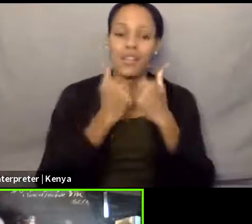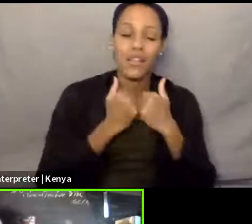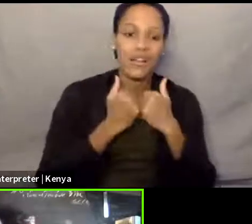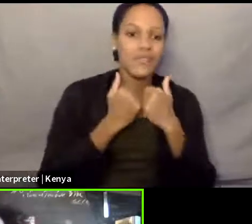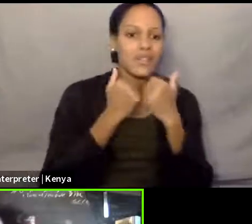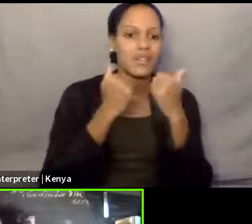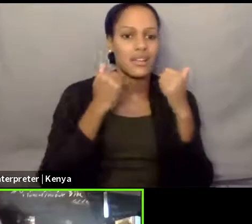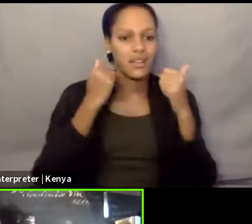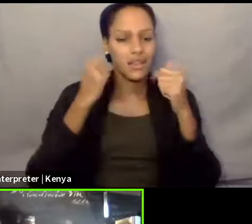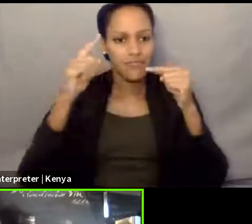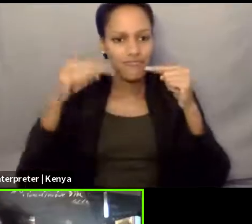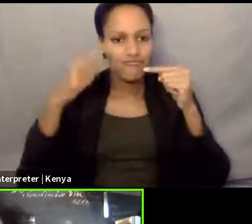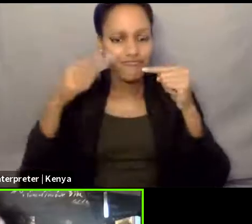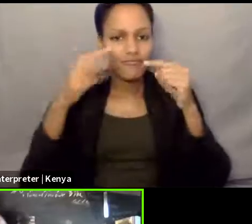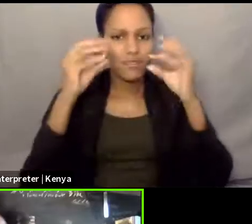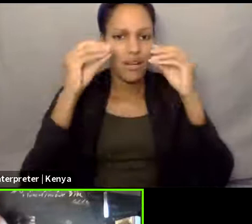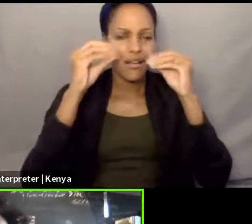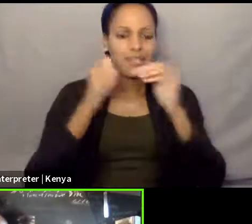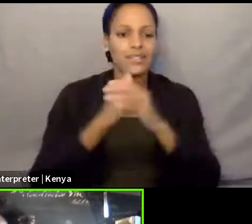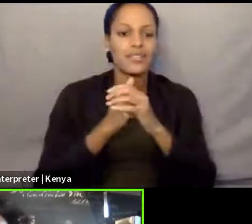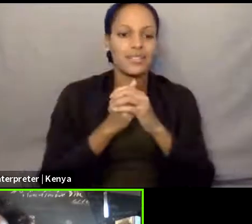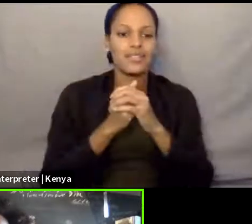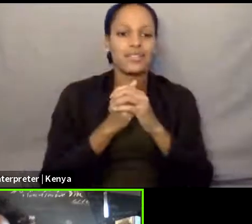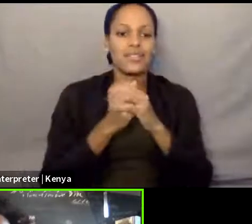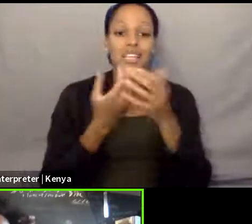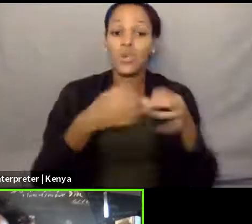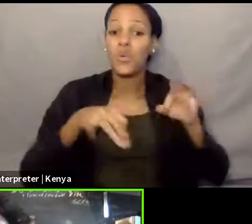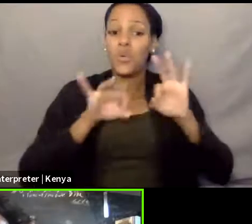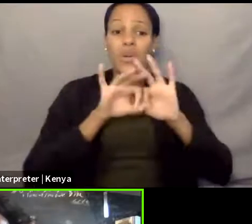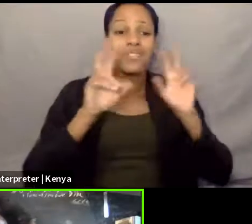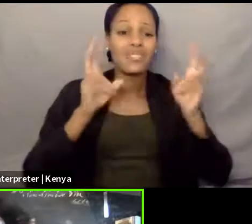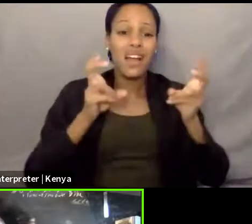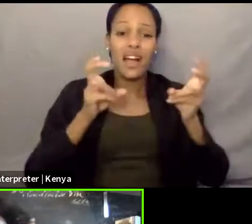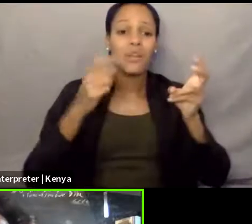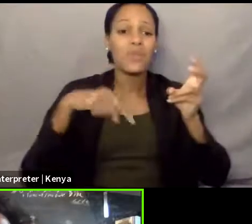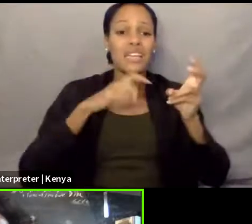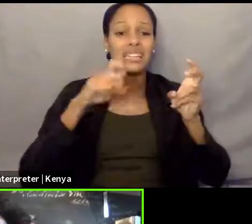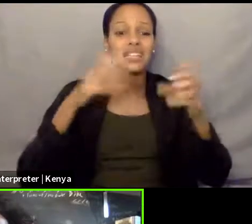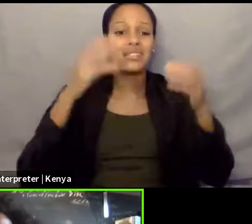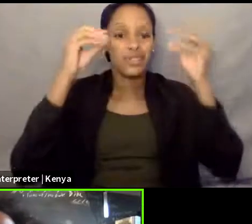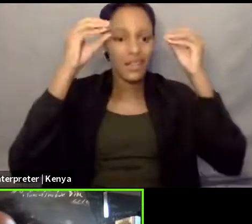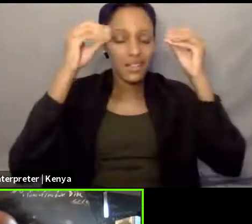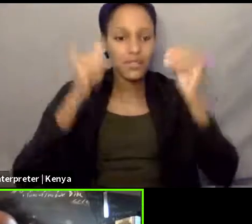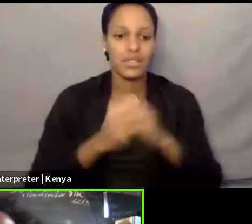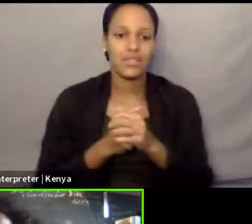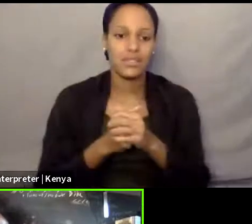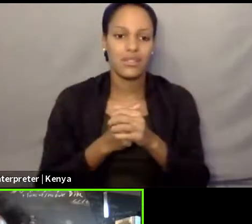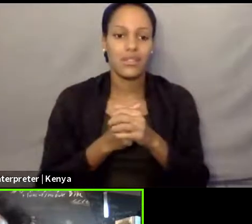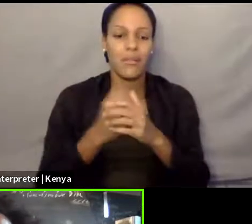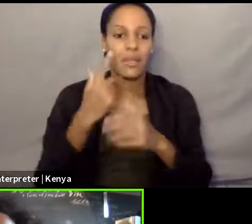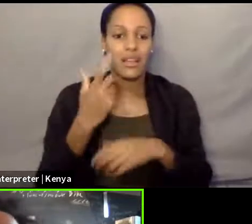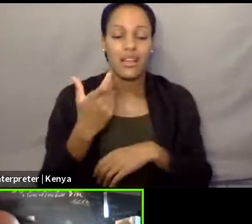is the most worthy subject of our contemplation, because really it is,